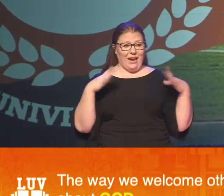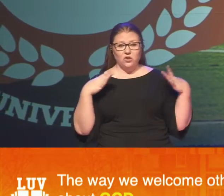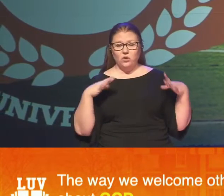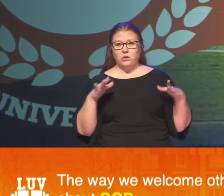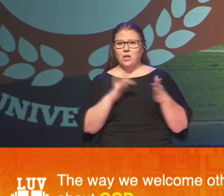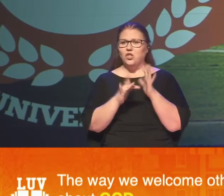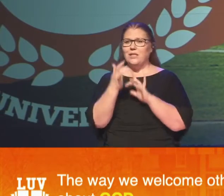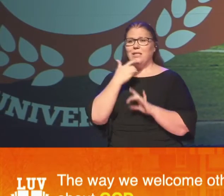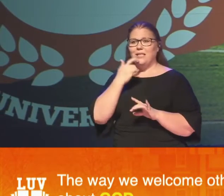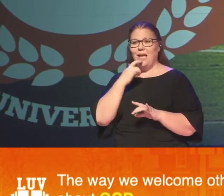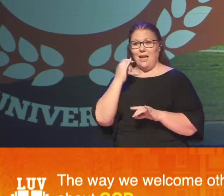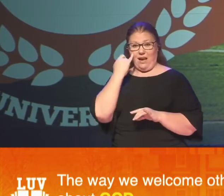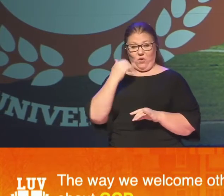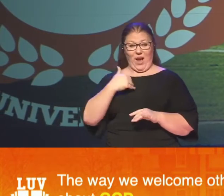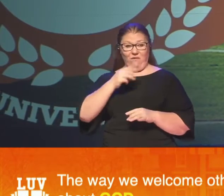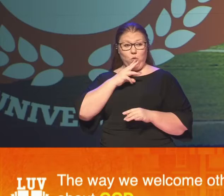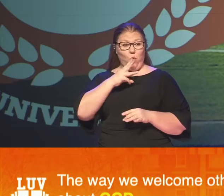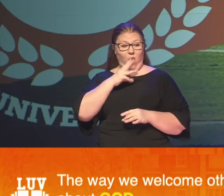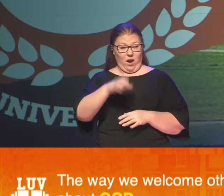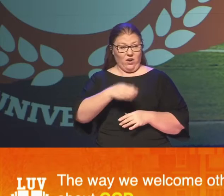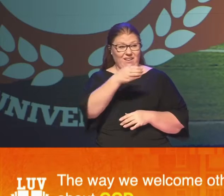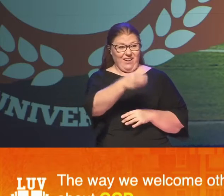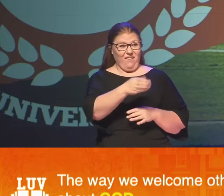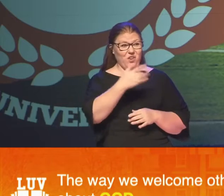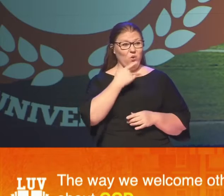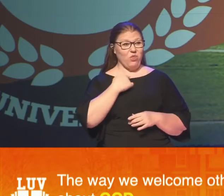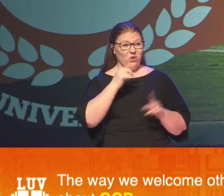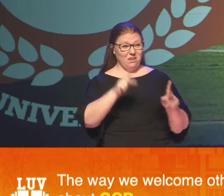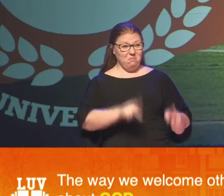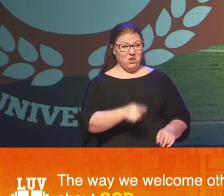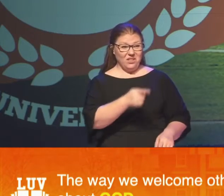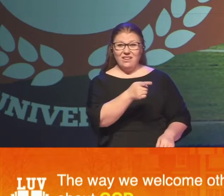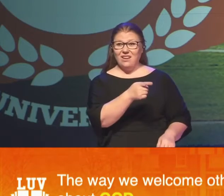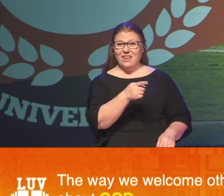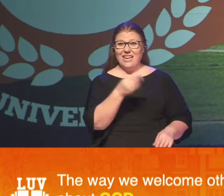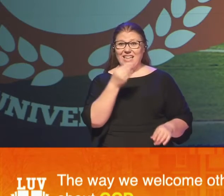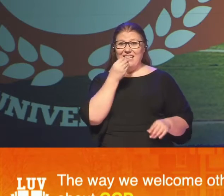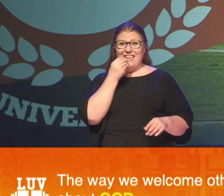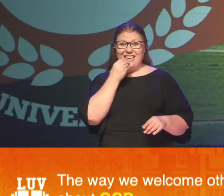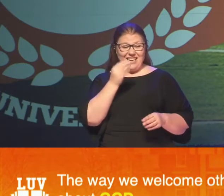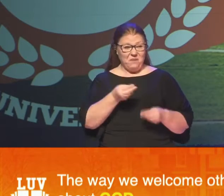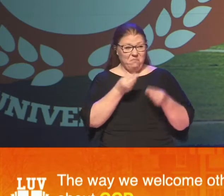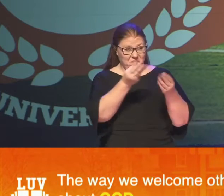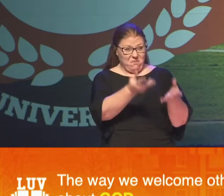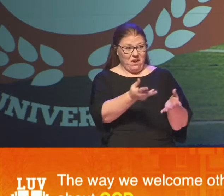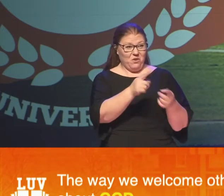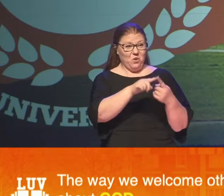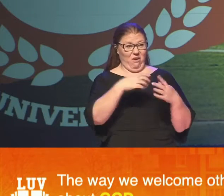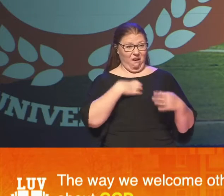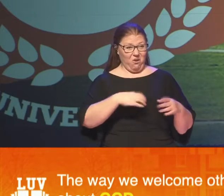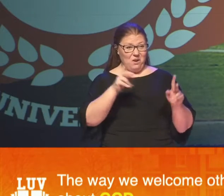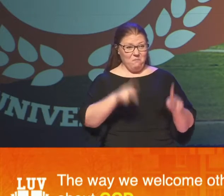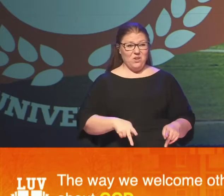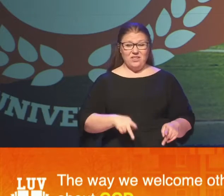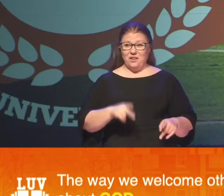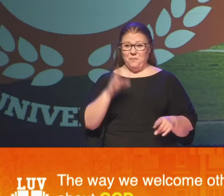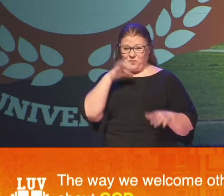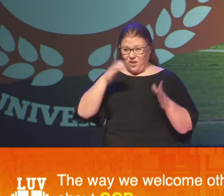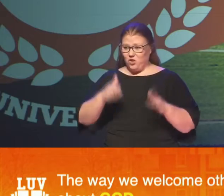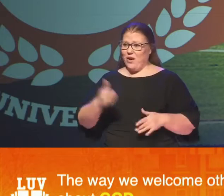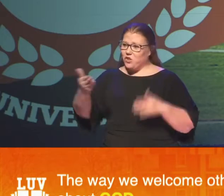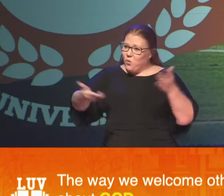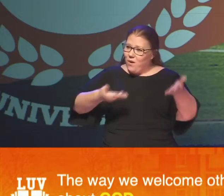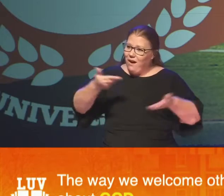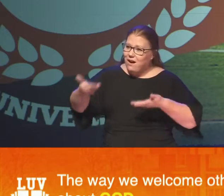you give a drink of water to someone who's thirsty, when you give something to eat to someone who's hungry, when you welcome the stranger in,